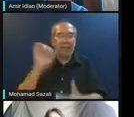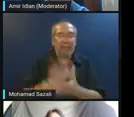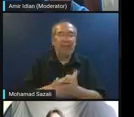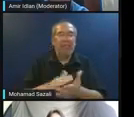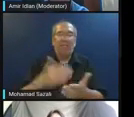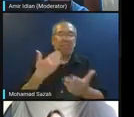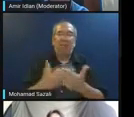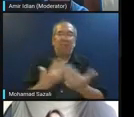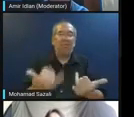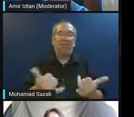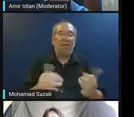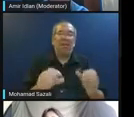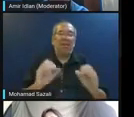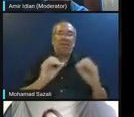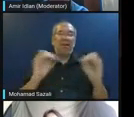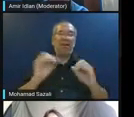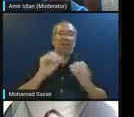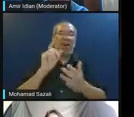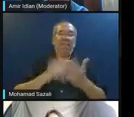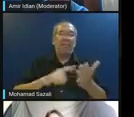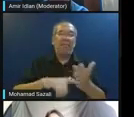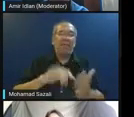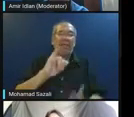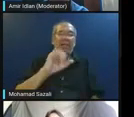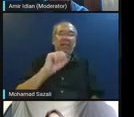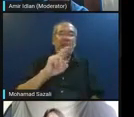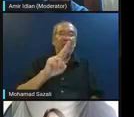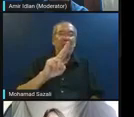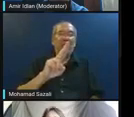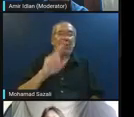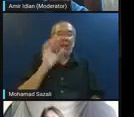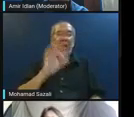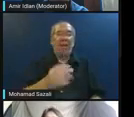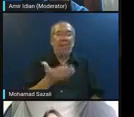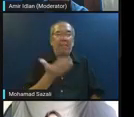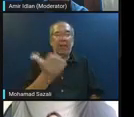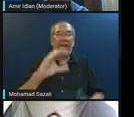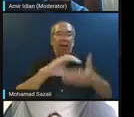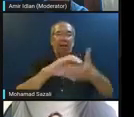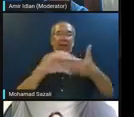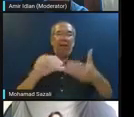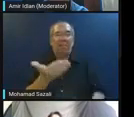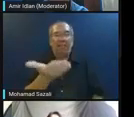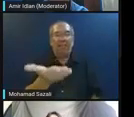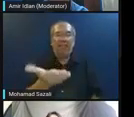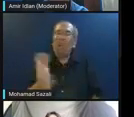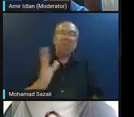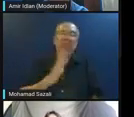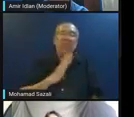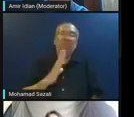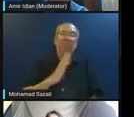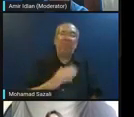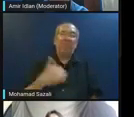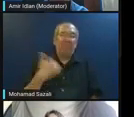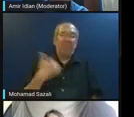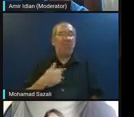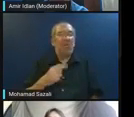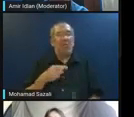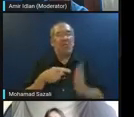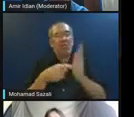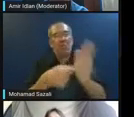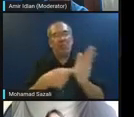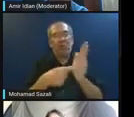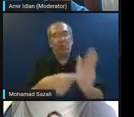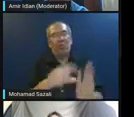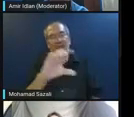Because sometimes no, they do not want to register because they find there's no need for it, or even the family members do not want to register them.